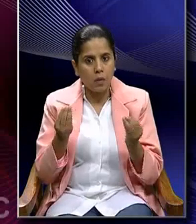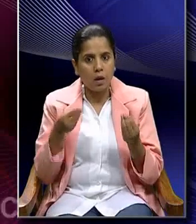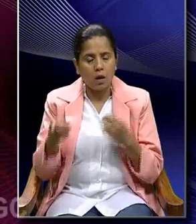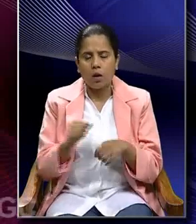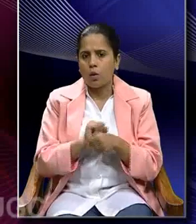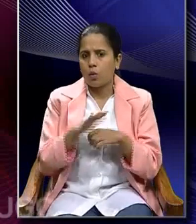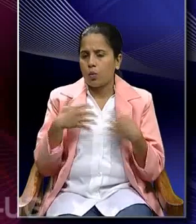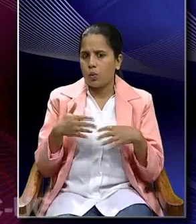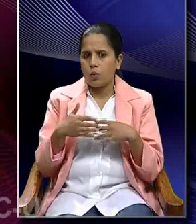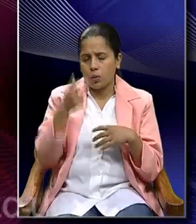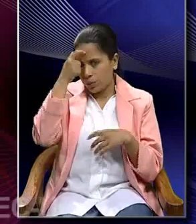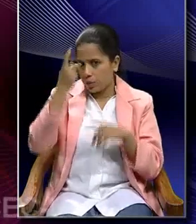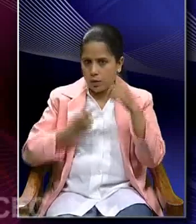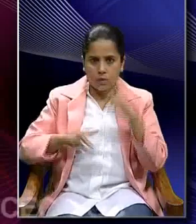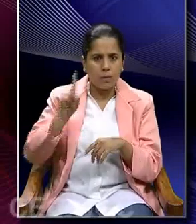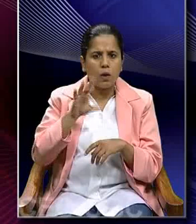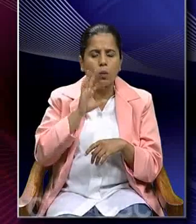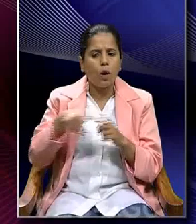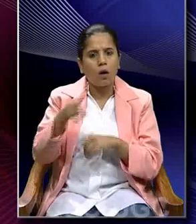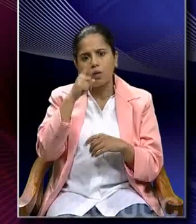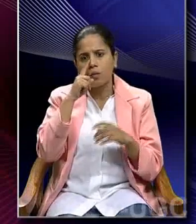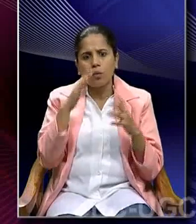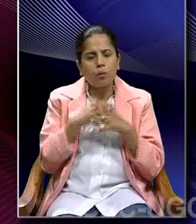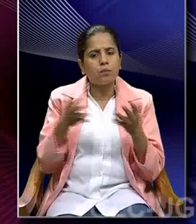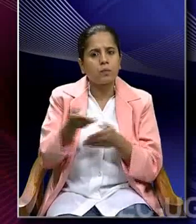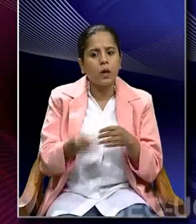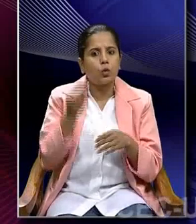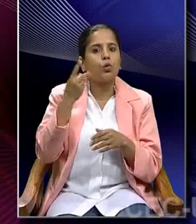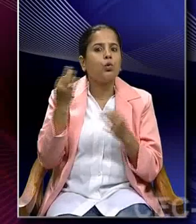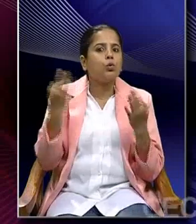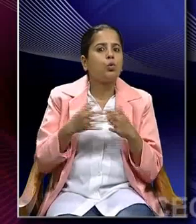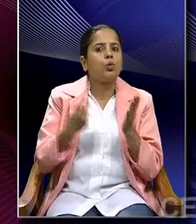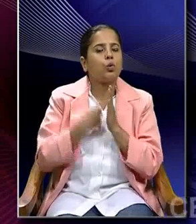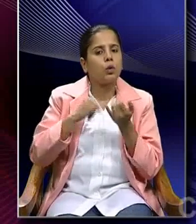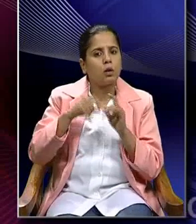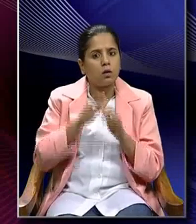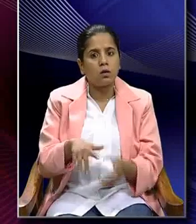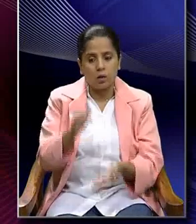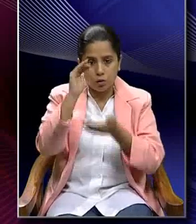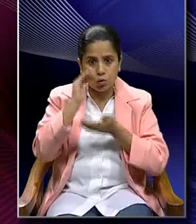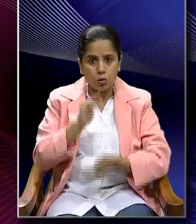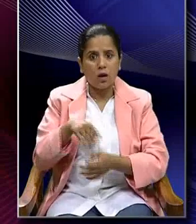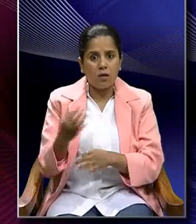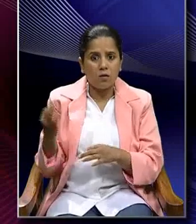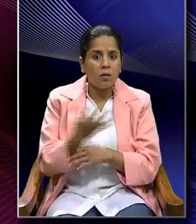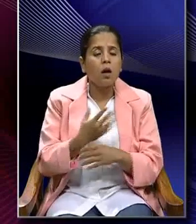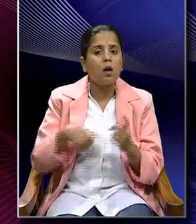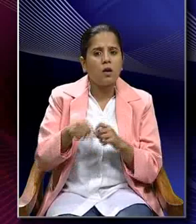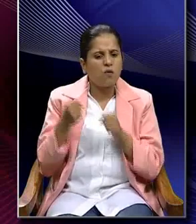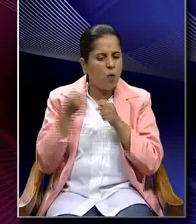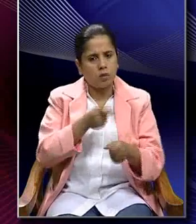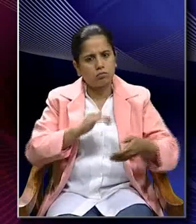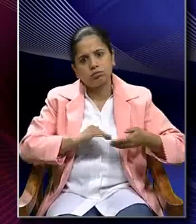pandemic, that this exposed girls to new risks, including child, early and forced